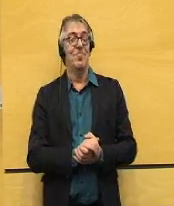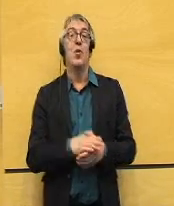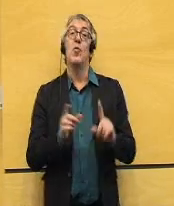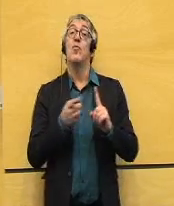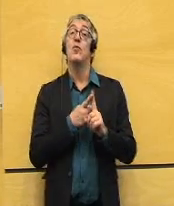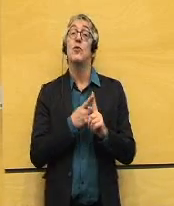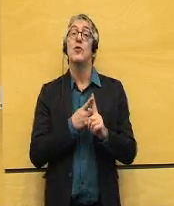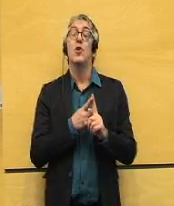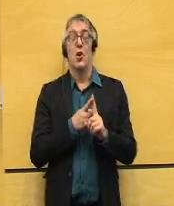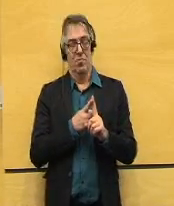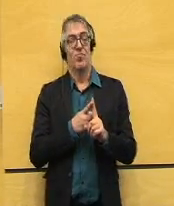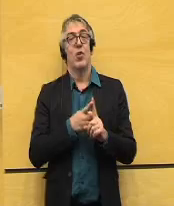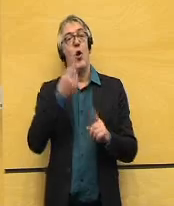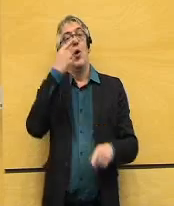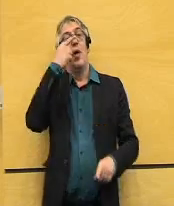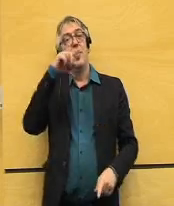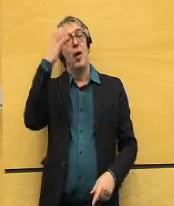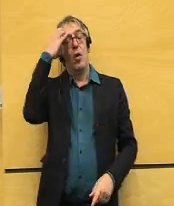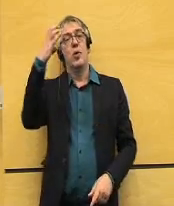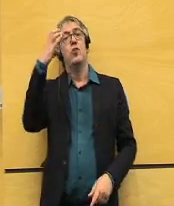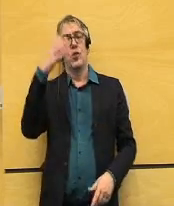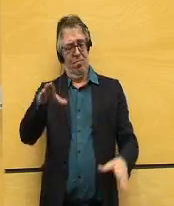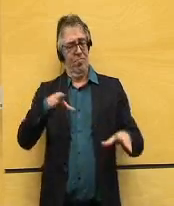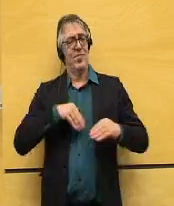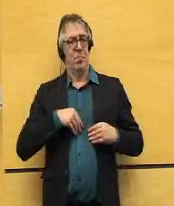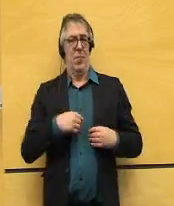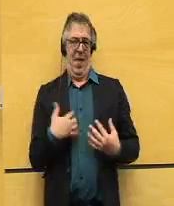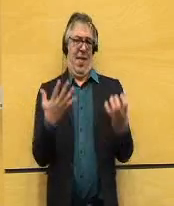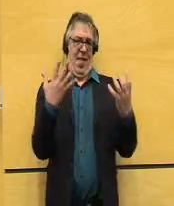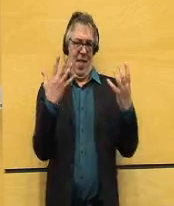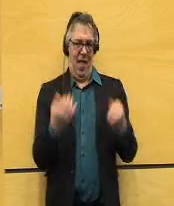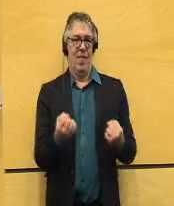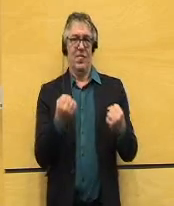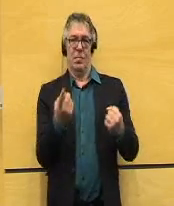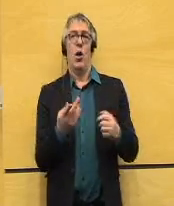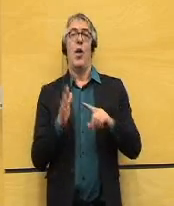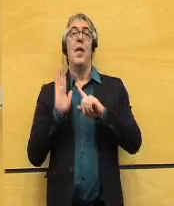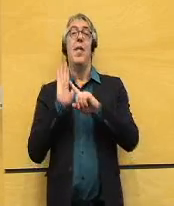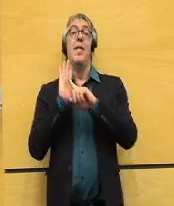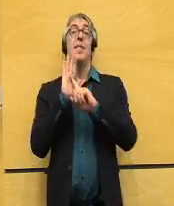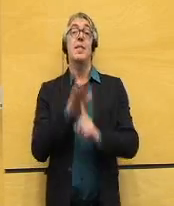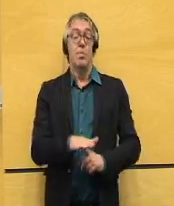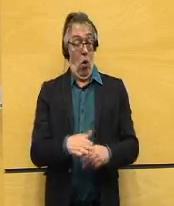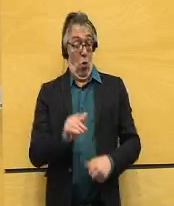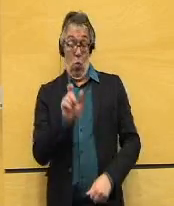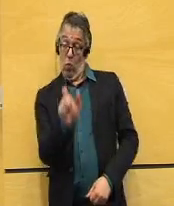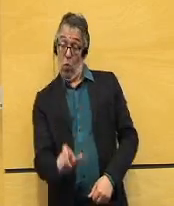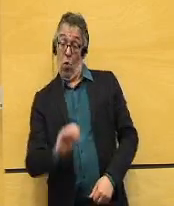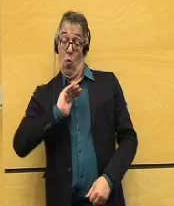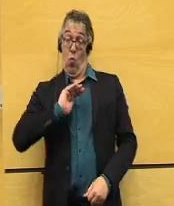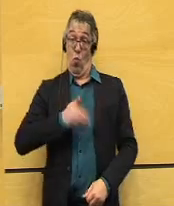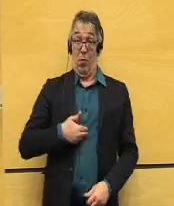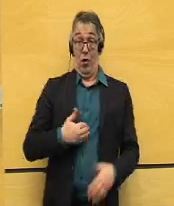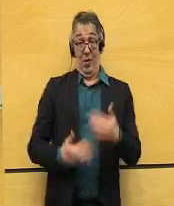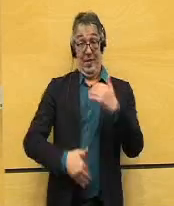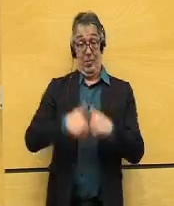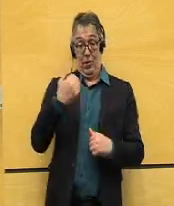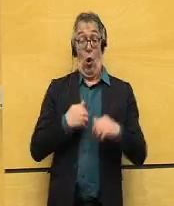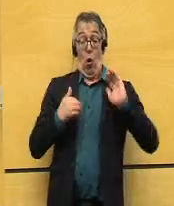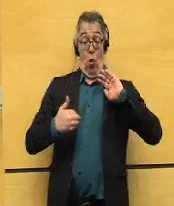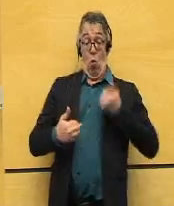the intersectional discrimination on women and girls with disabilities on the ground of gender